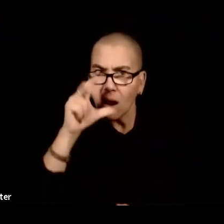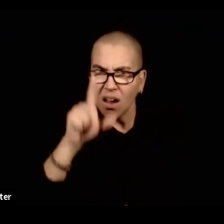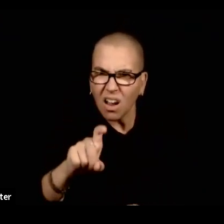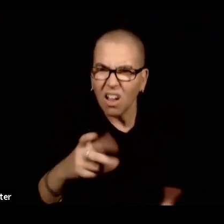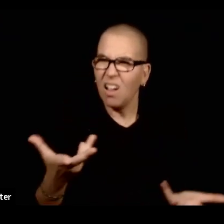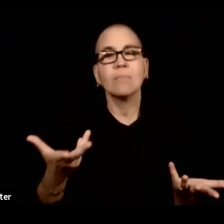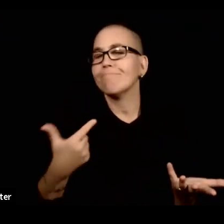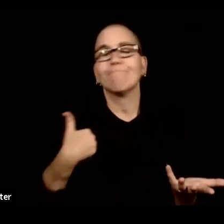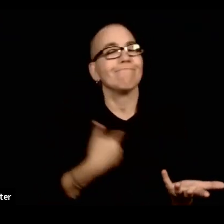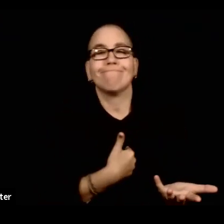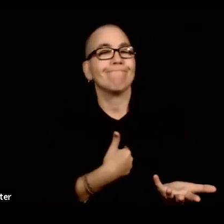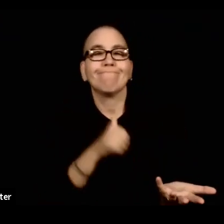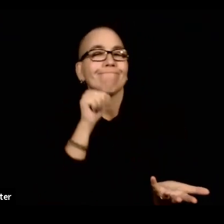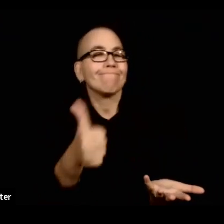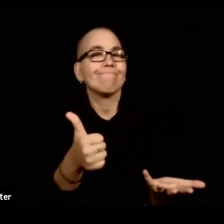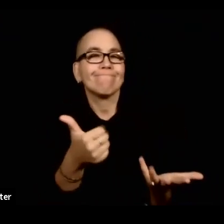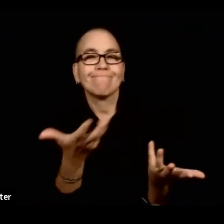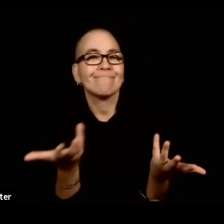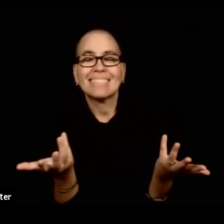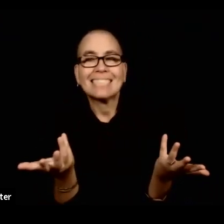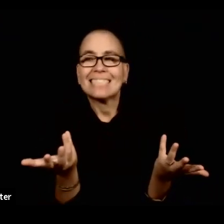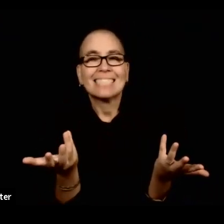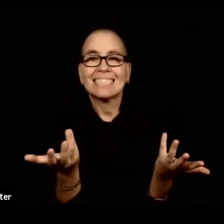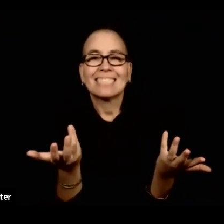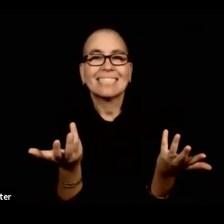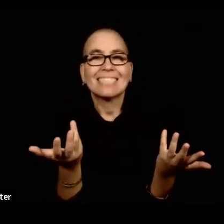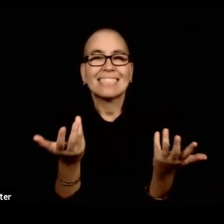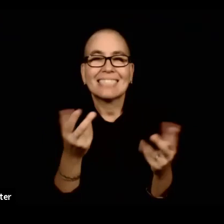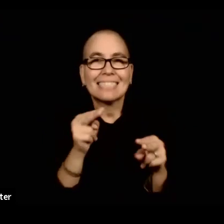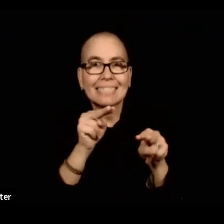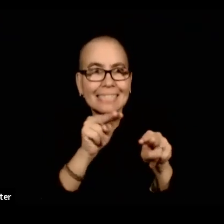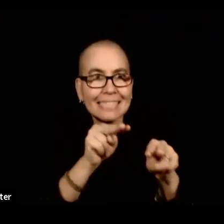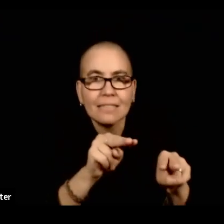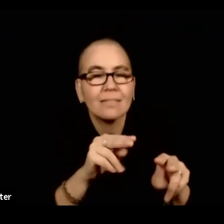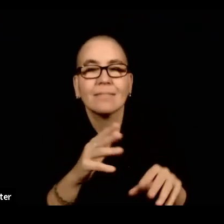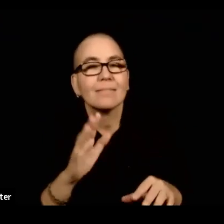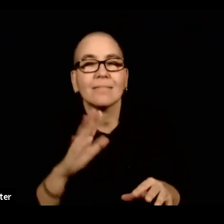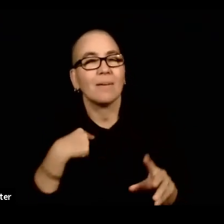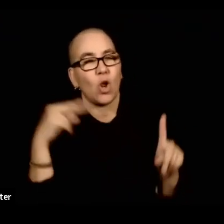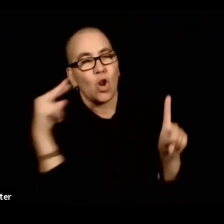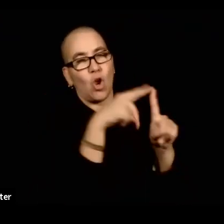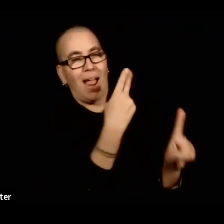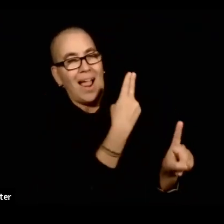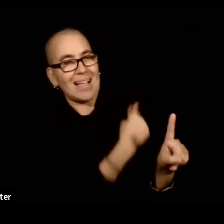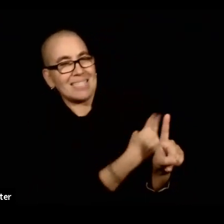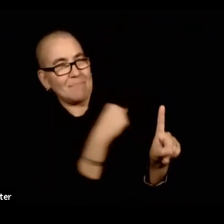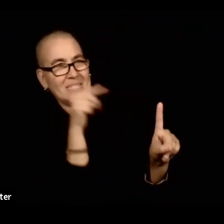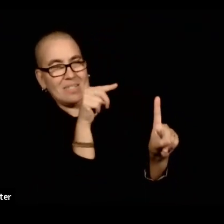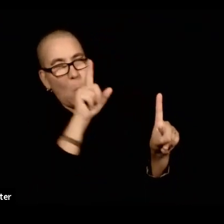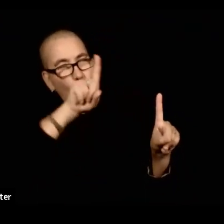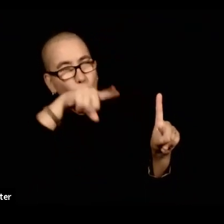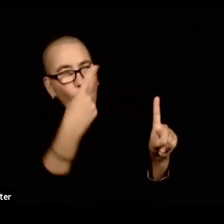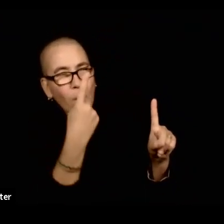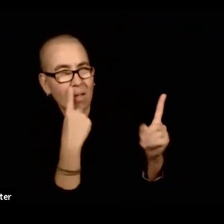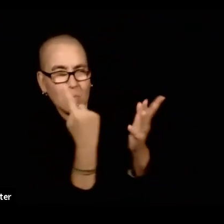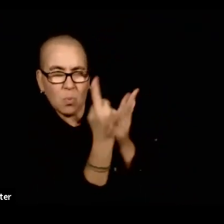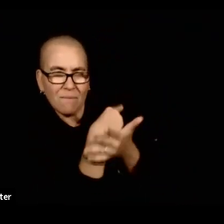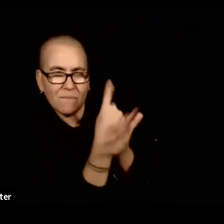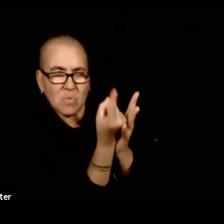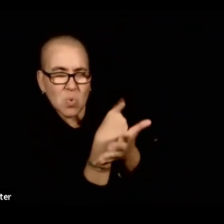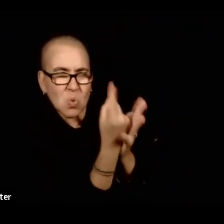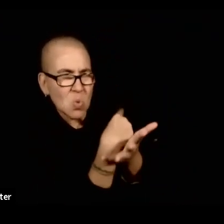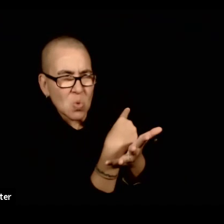I said, we look at hospitalizations, we do an in-depth review, we review deaths, but it's very likely that we